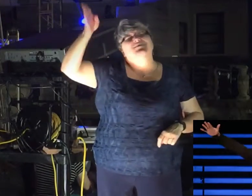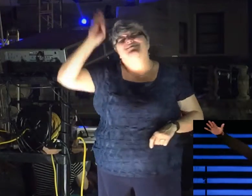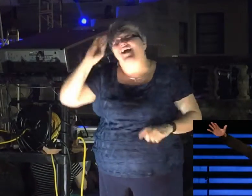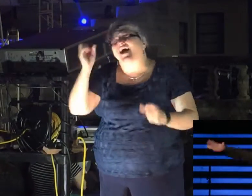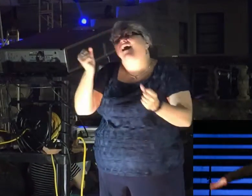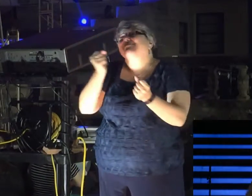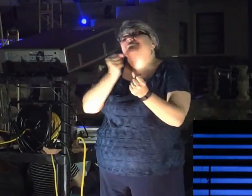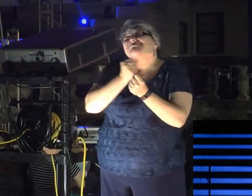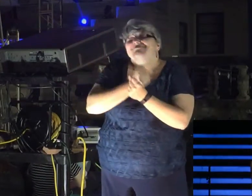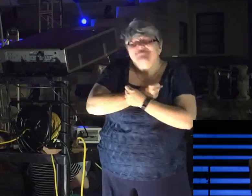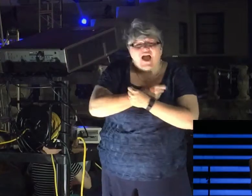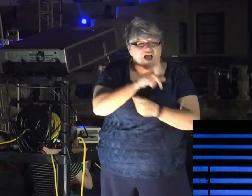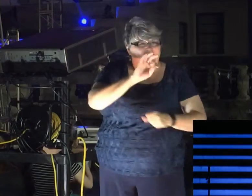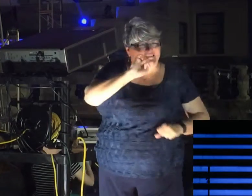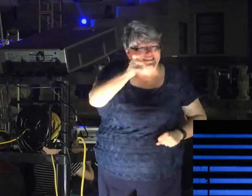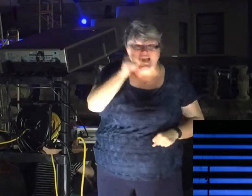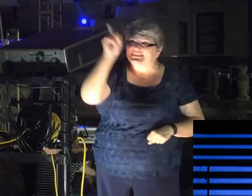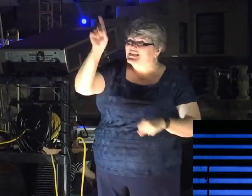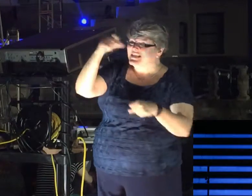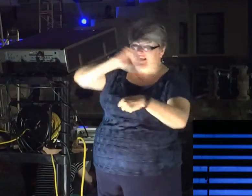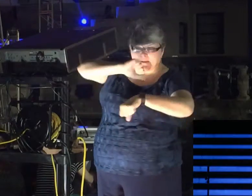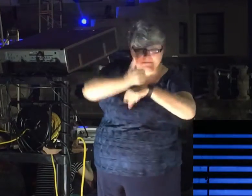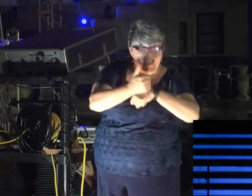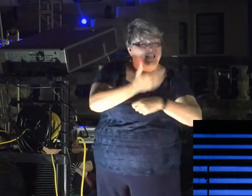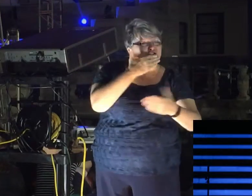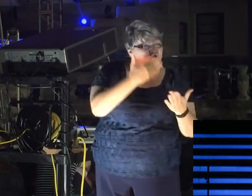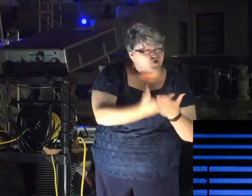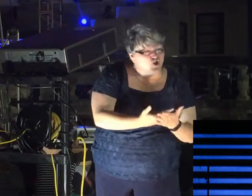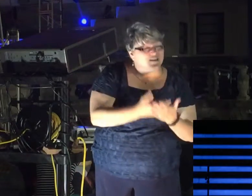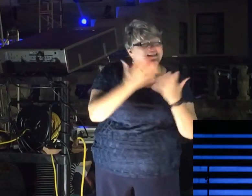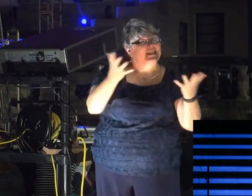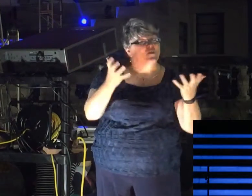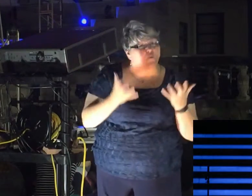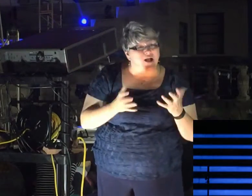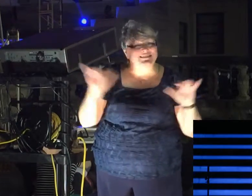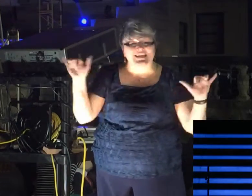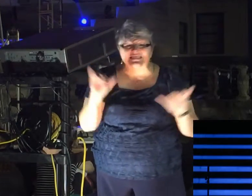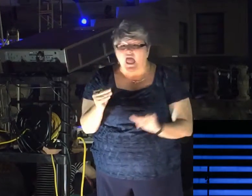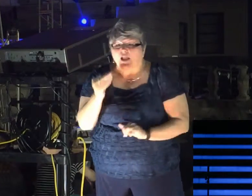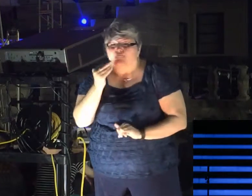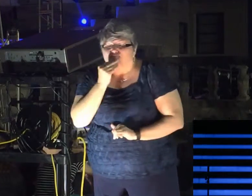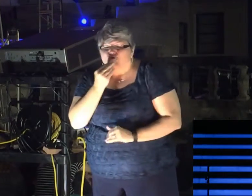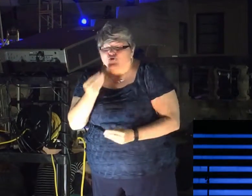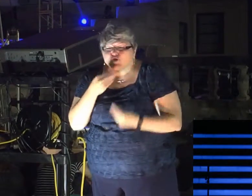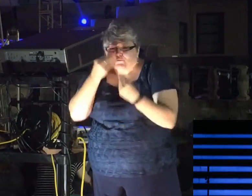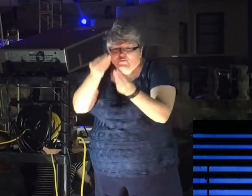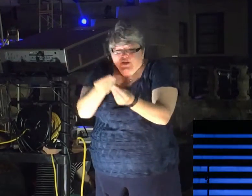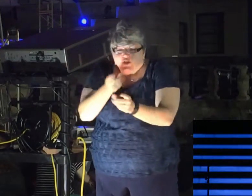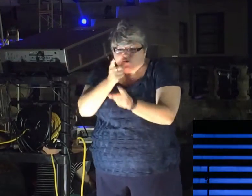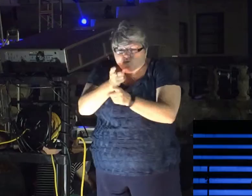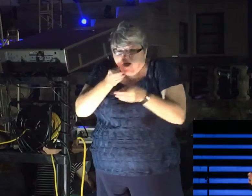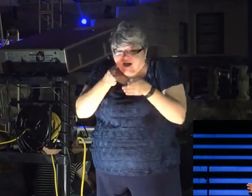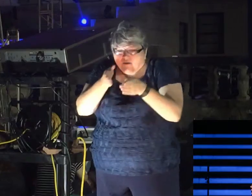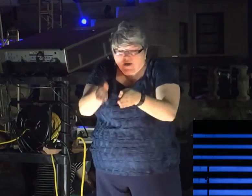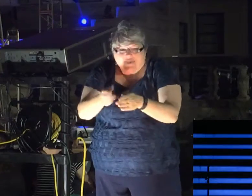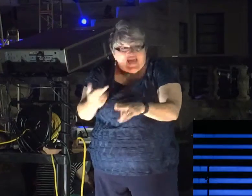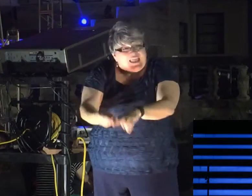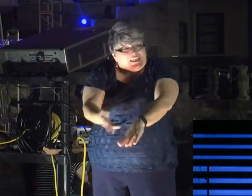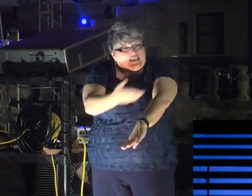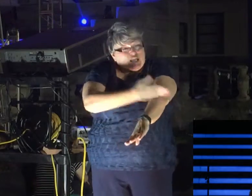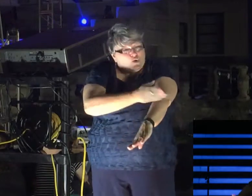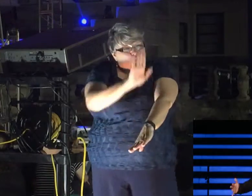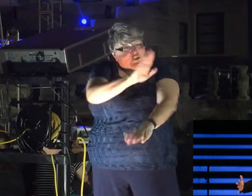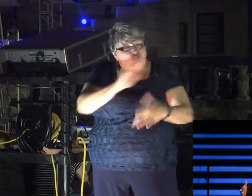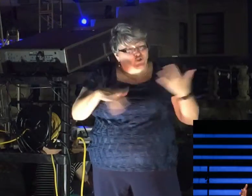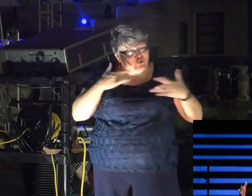you. God loves sex. He made it good, and he wants it like food to be put in channels